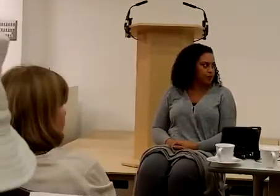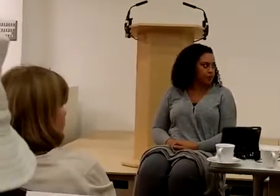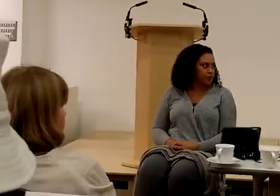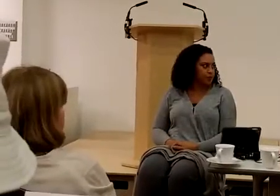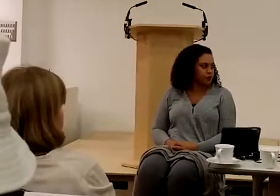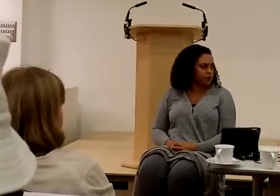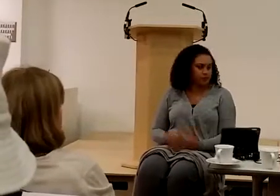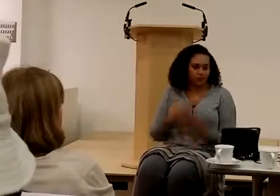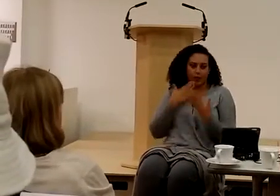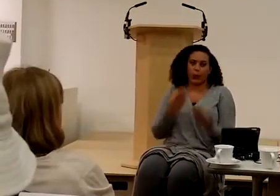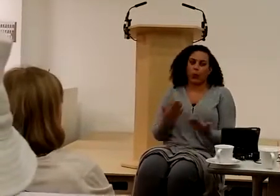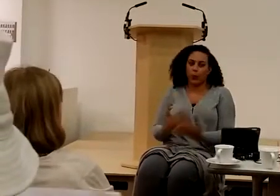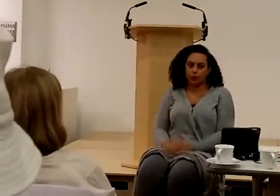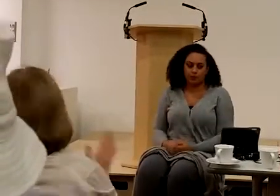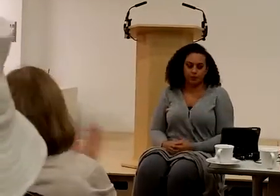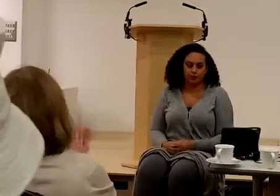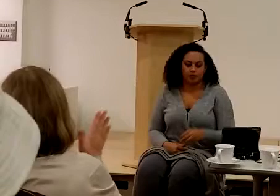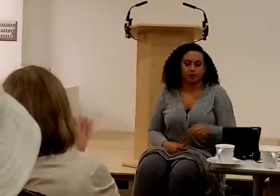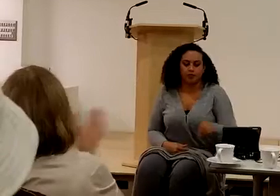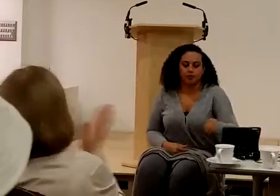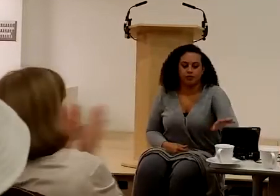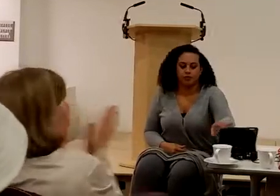exercise. Thank you.